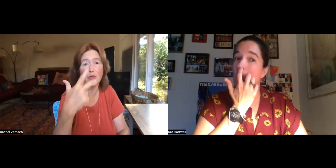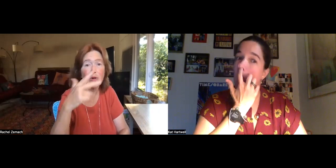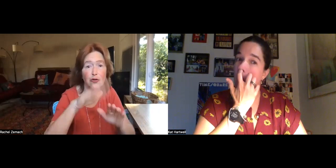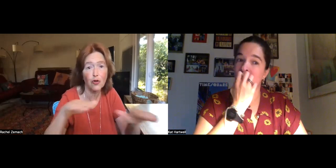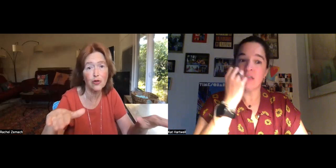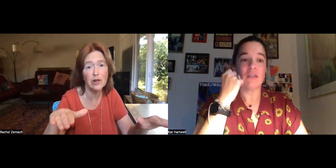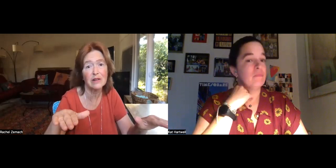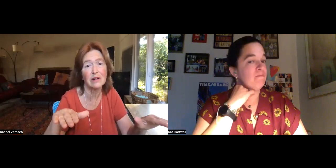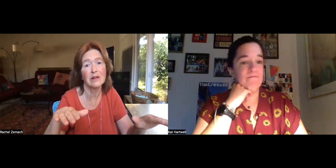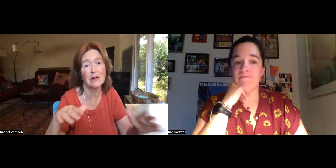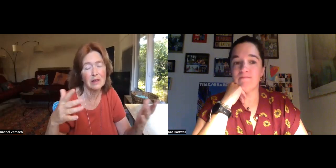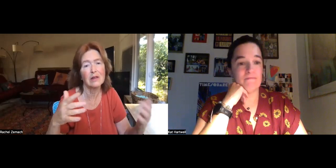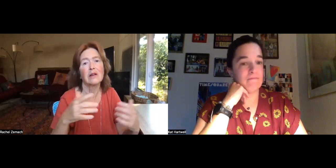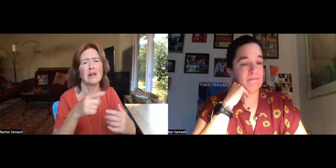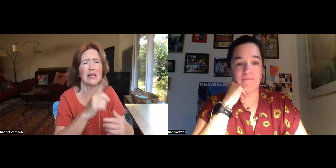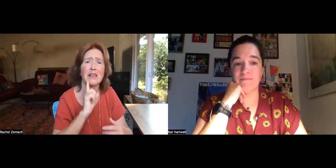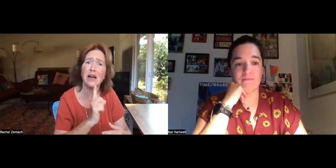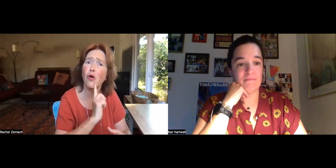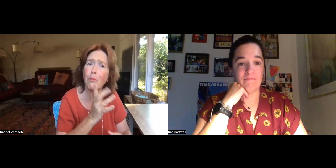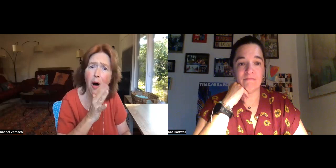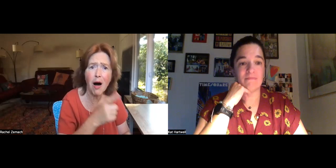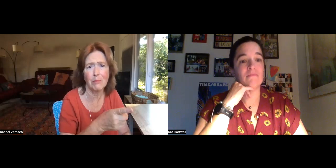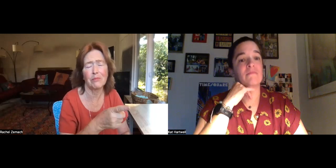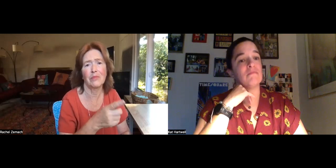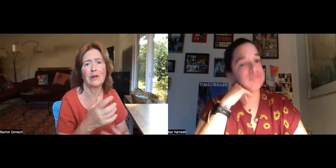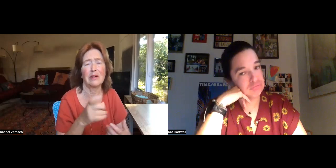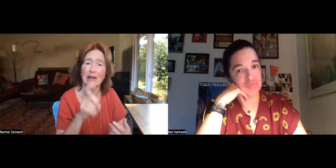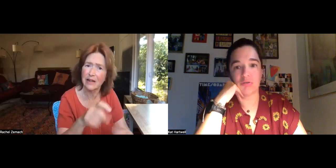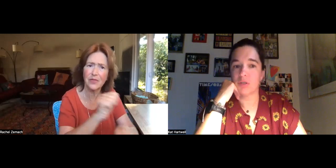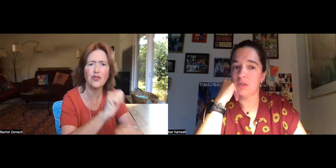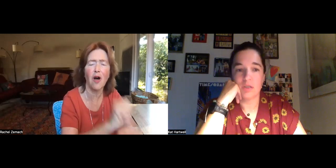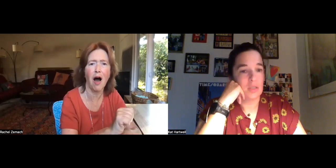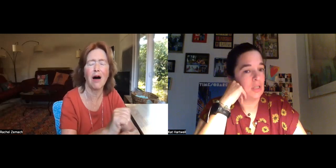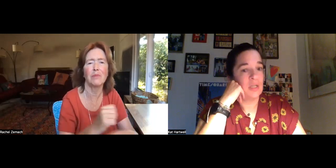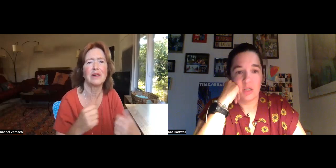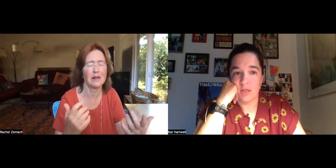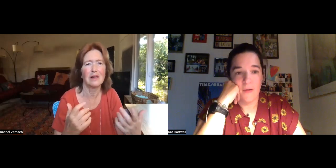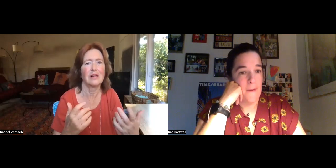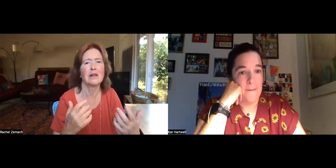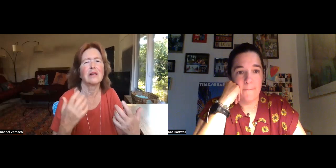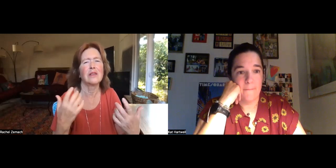three children. Single mom. Job. So.